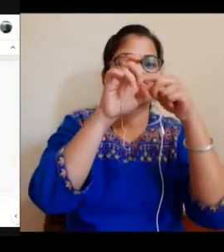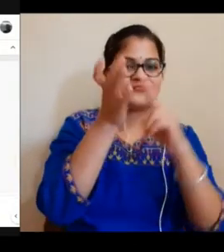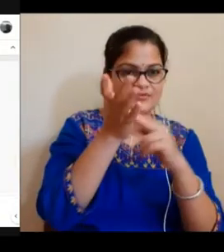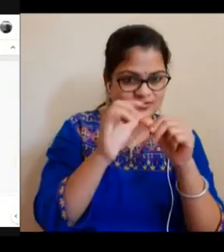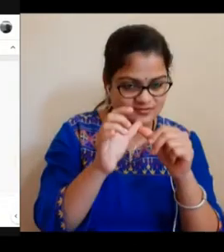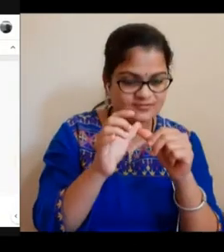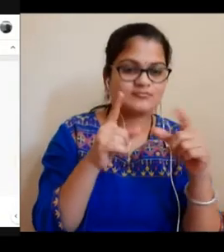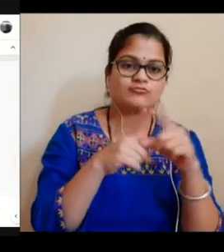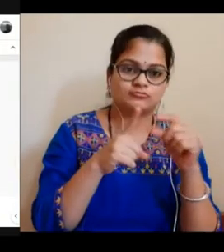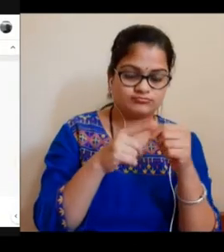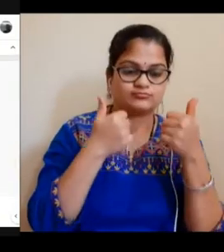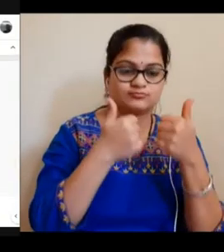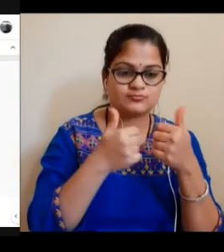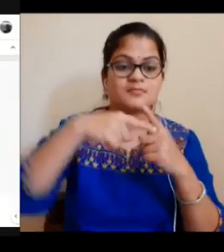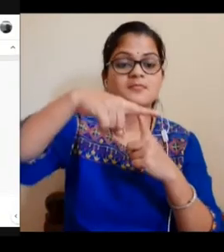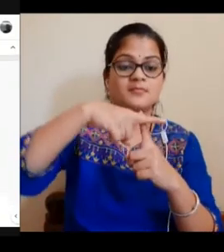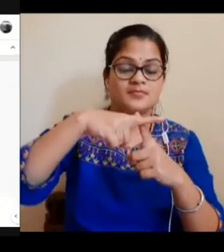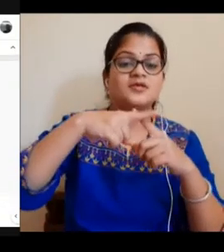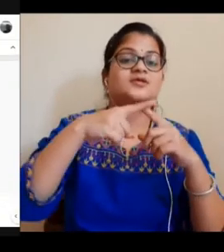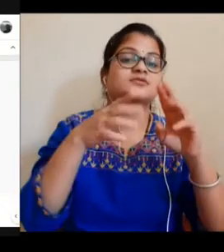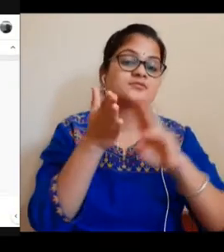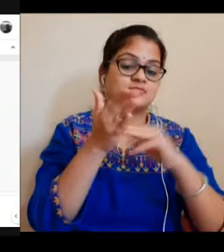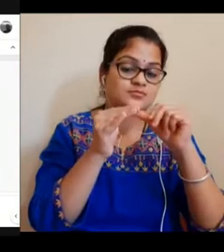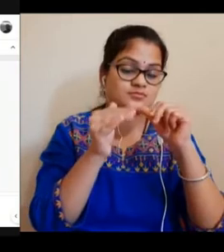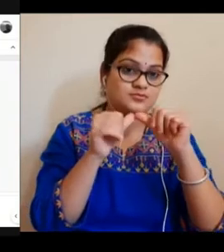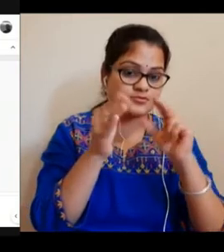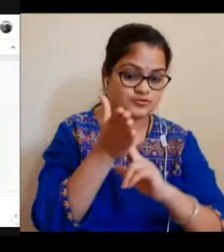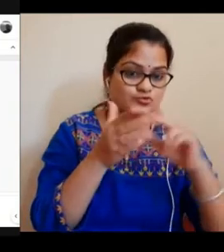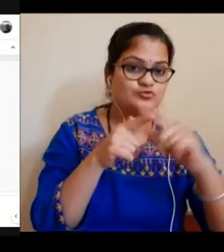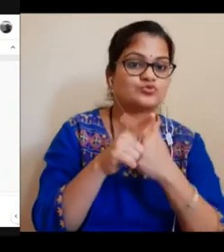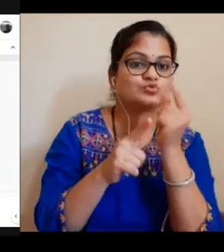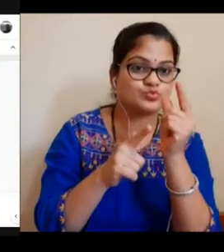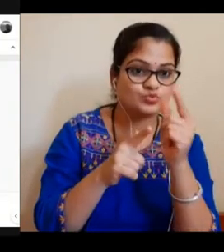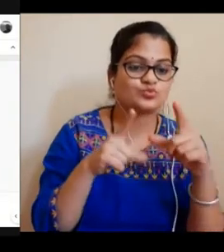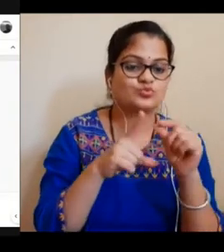already started doing that. Okay, so this basket moved because